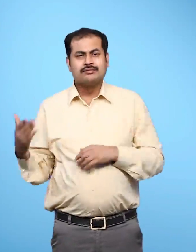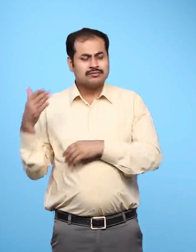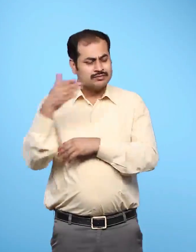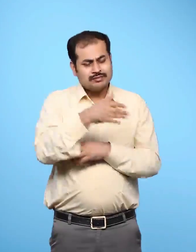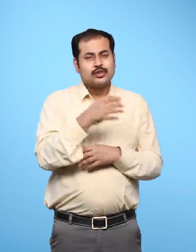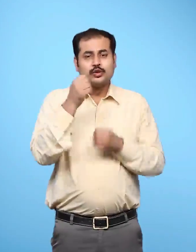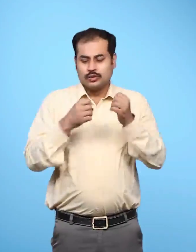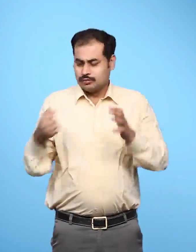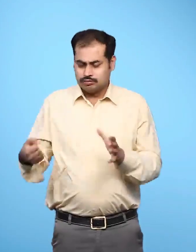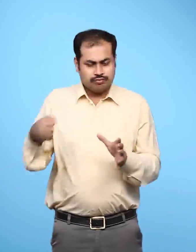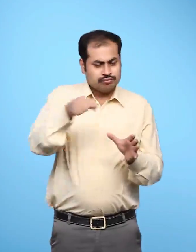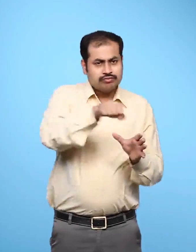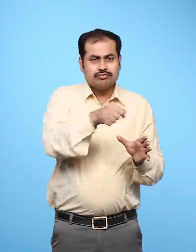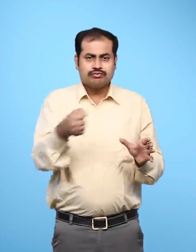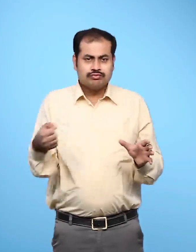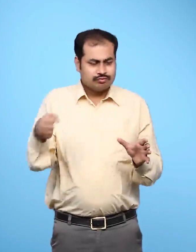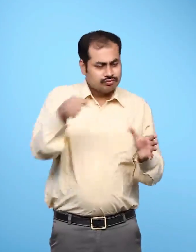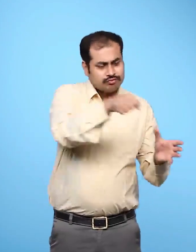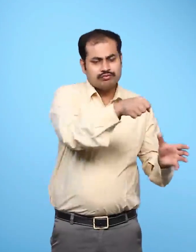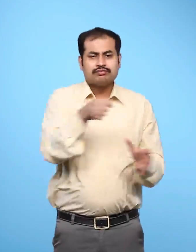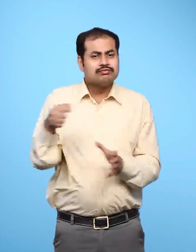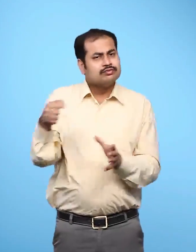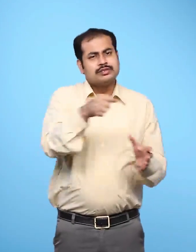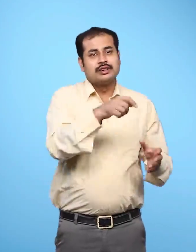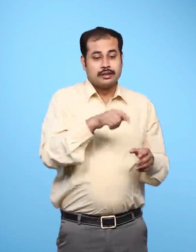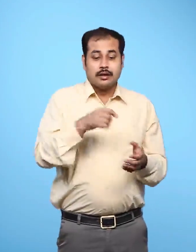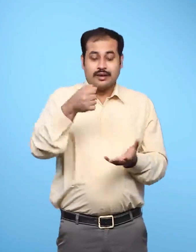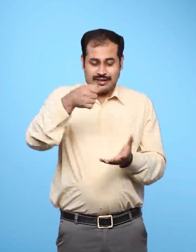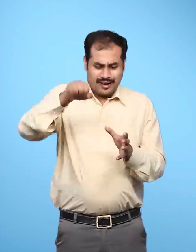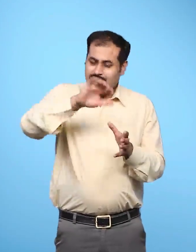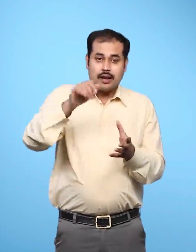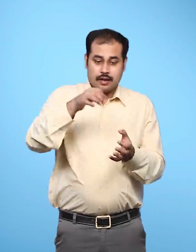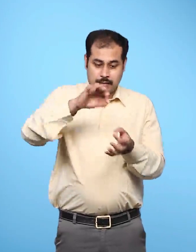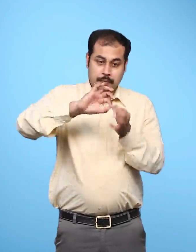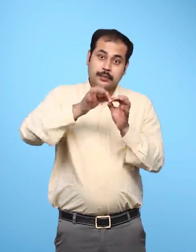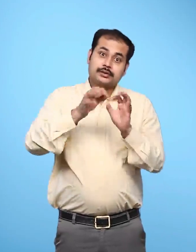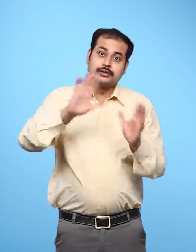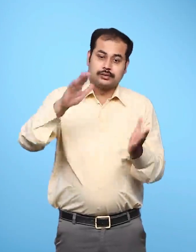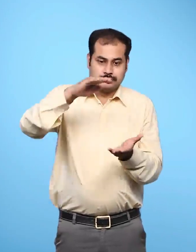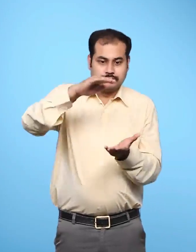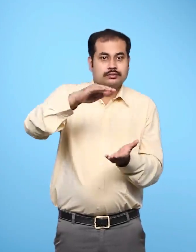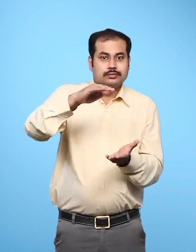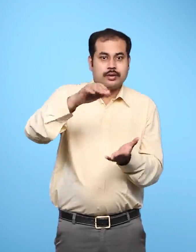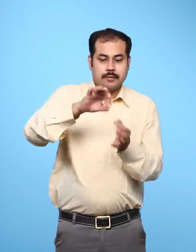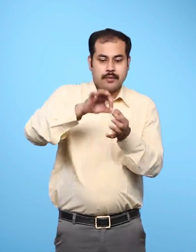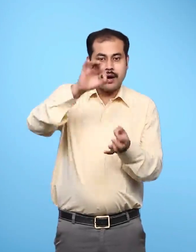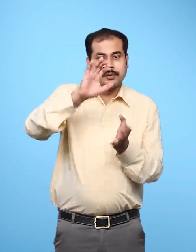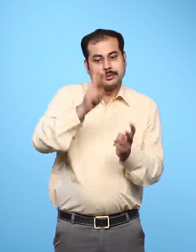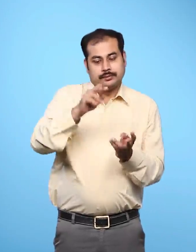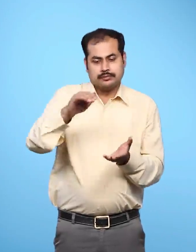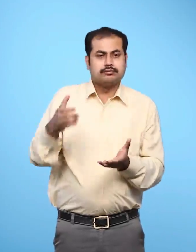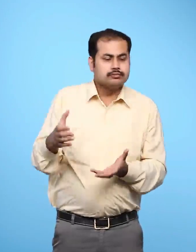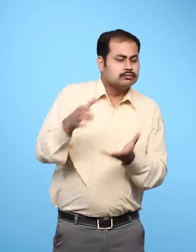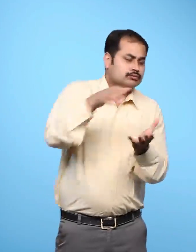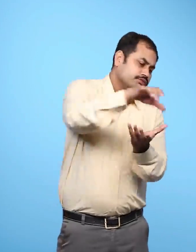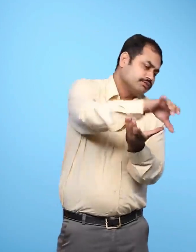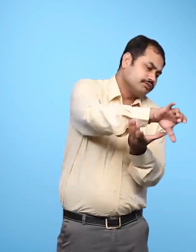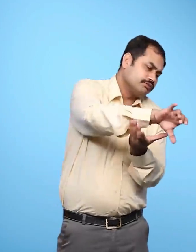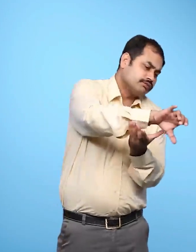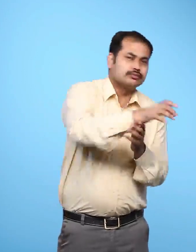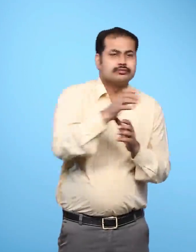6.